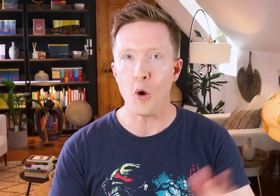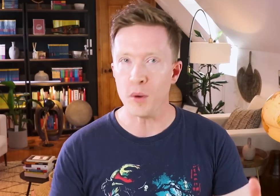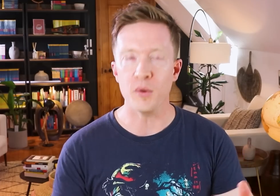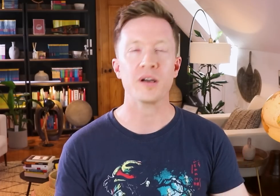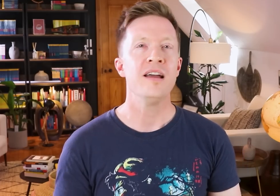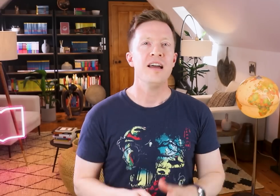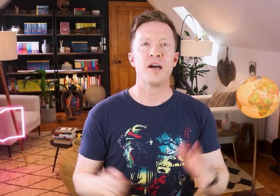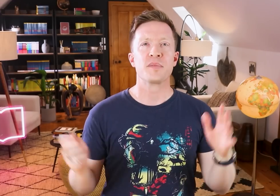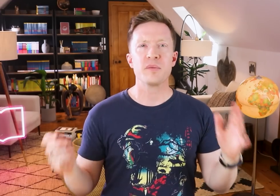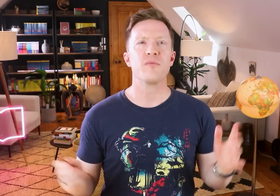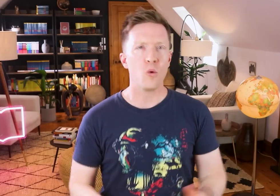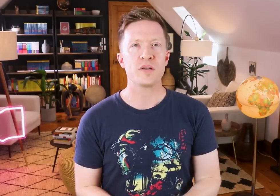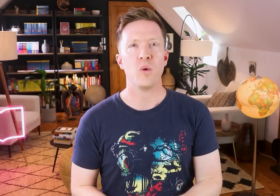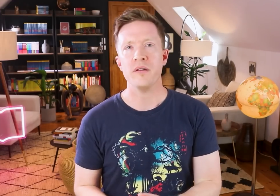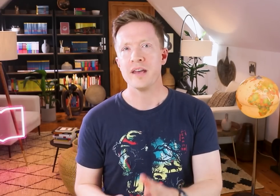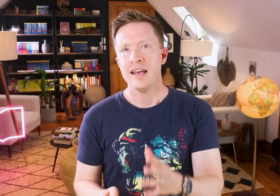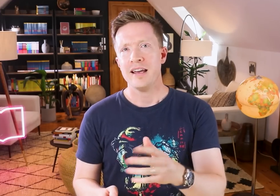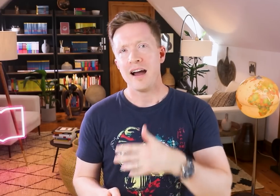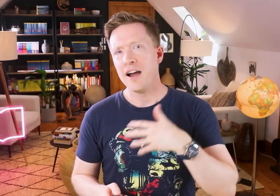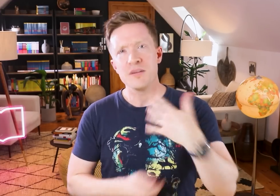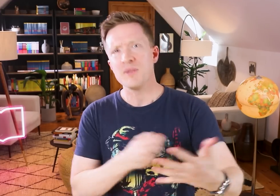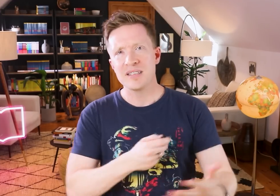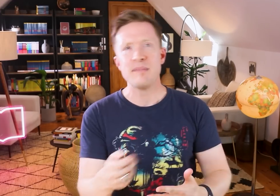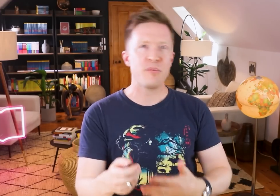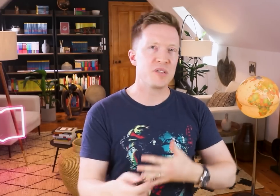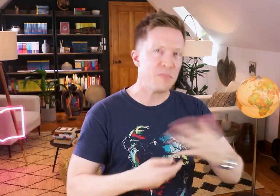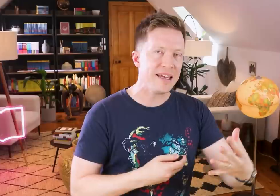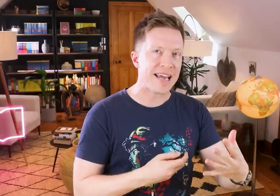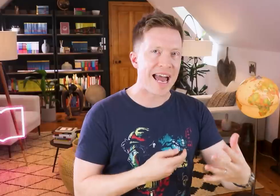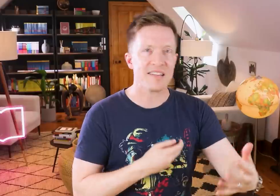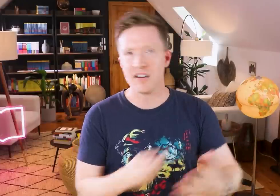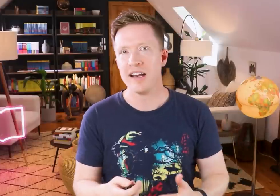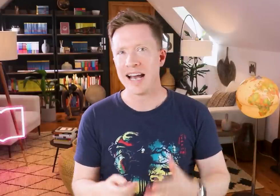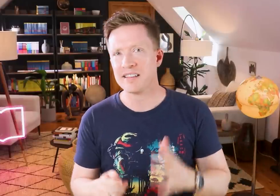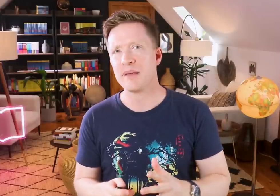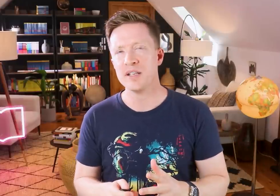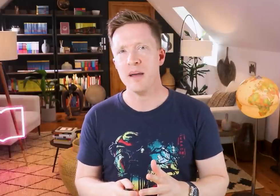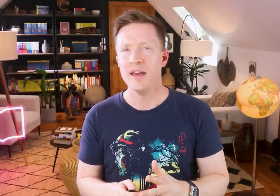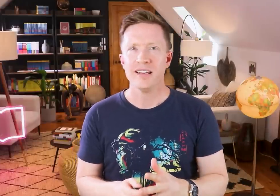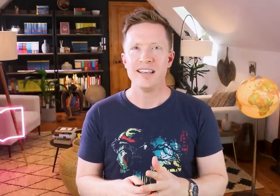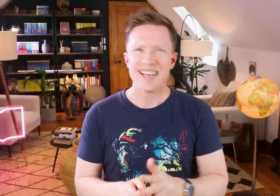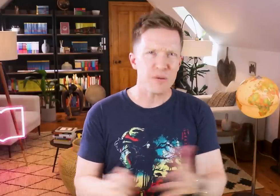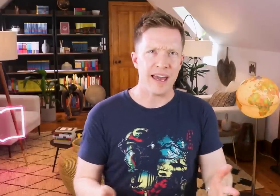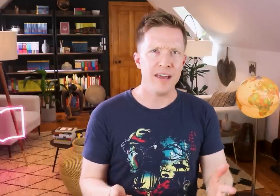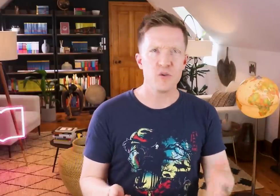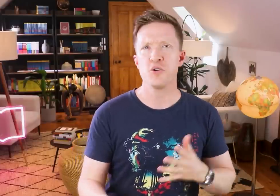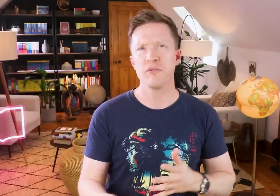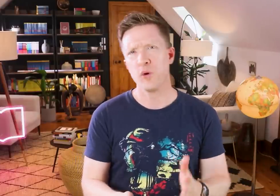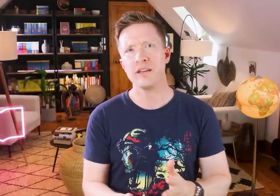open book. Now, something I've always wondered, I sometimes see people speaking and signing at the same time. Is that okay? Or should you avoid